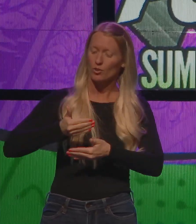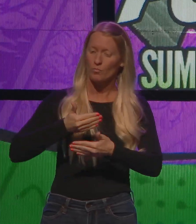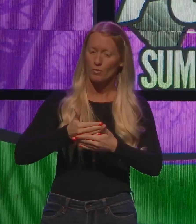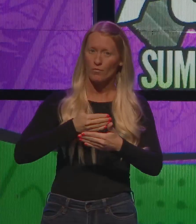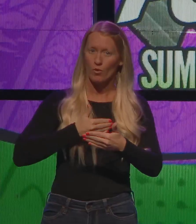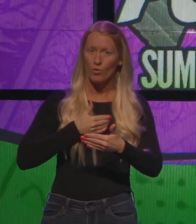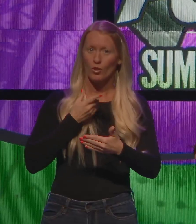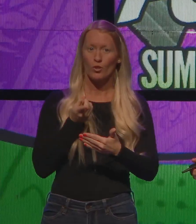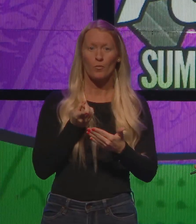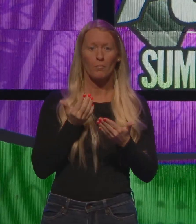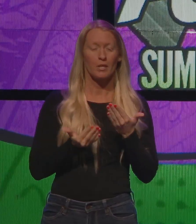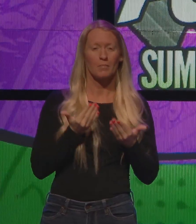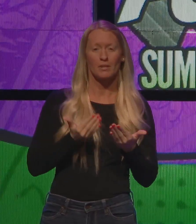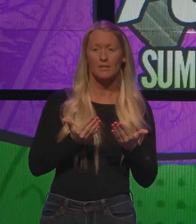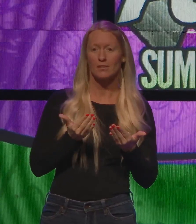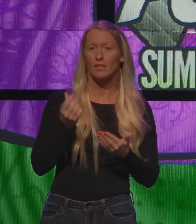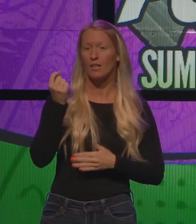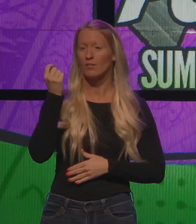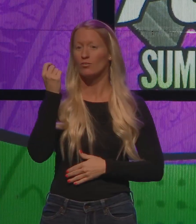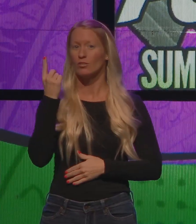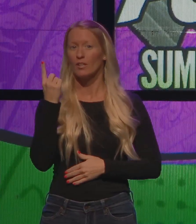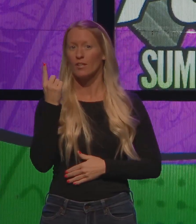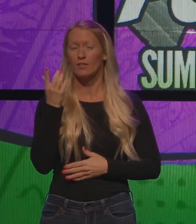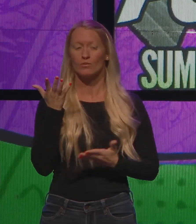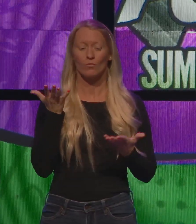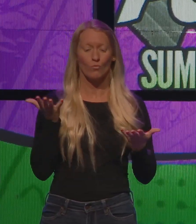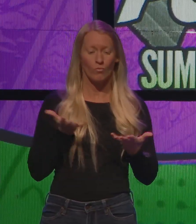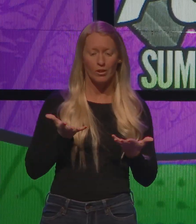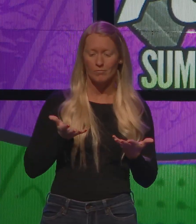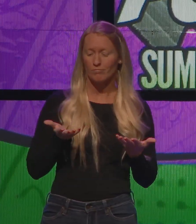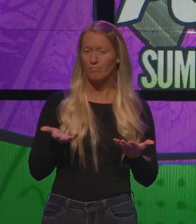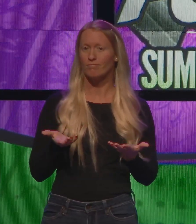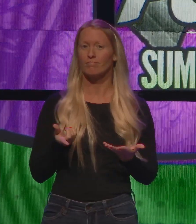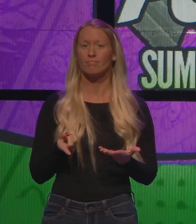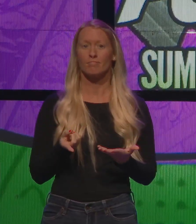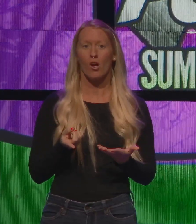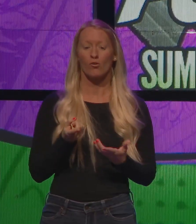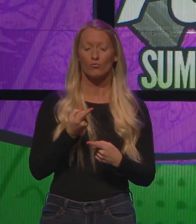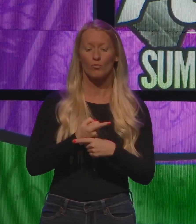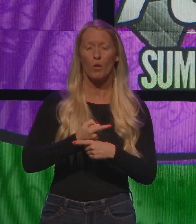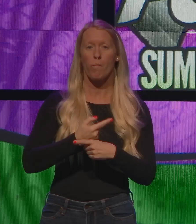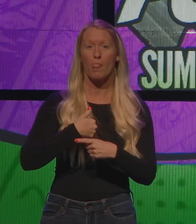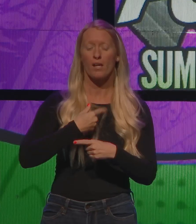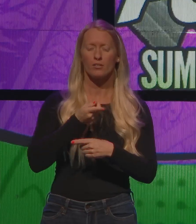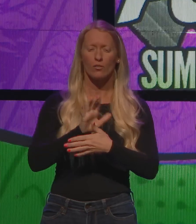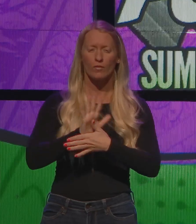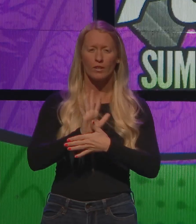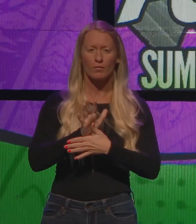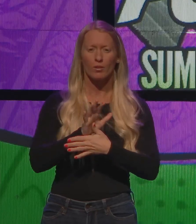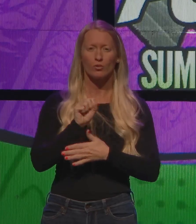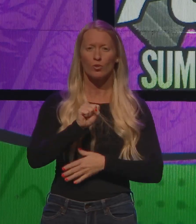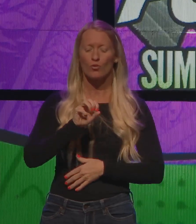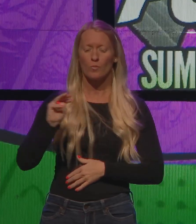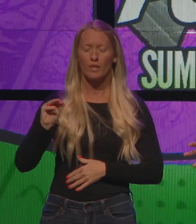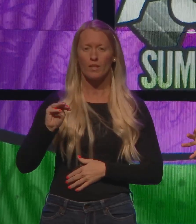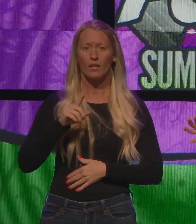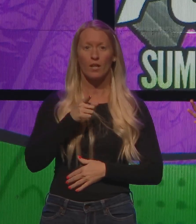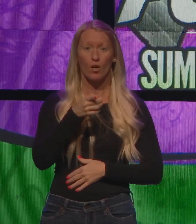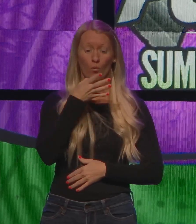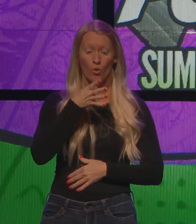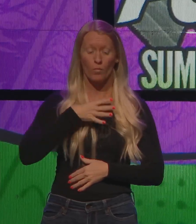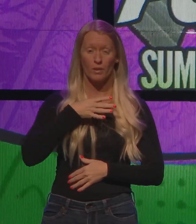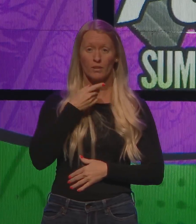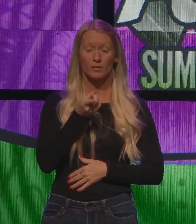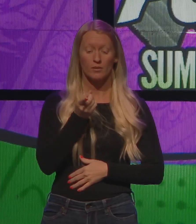even comprehend what in the world that even meant, right? I saw a video recently on social media of a woman talking to